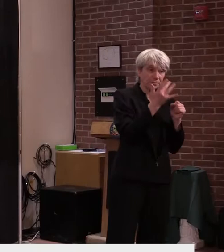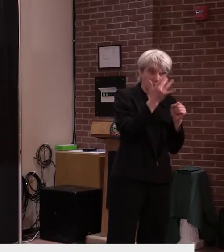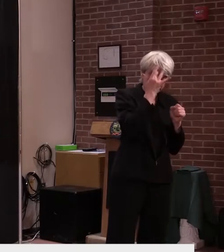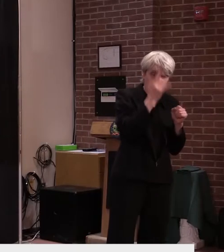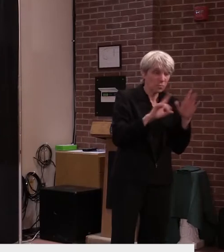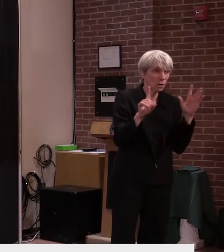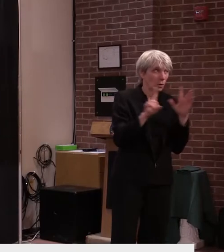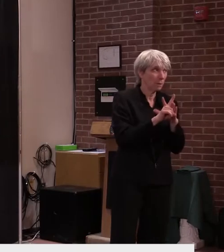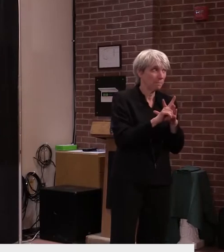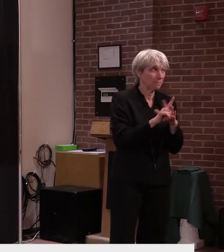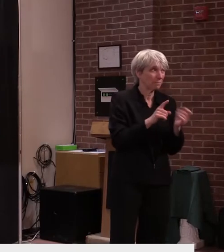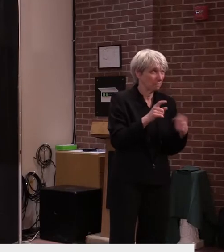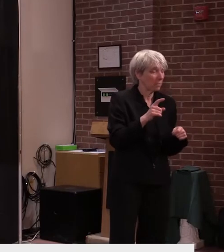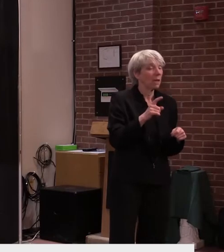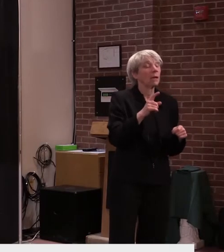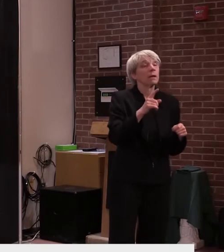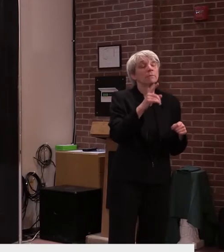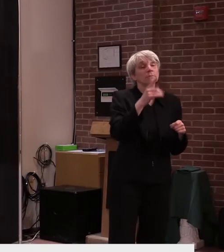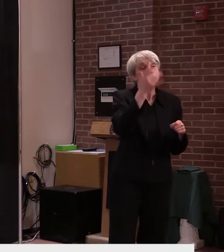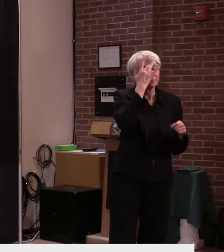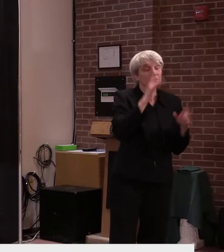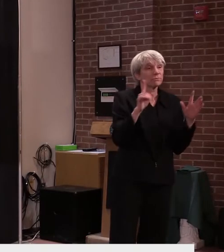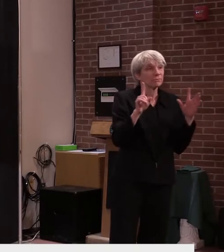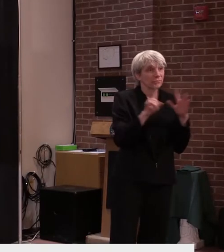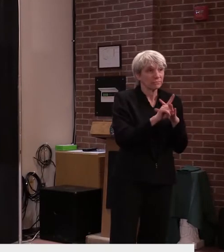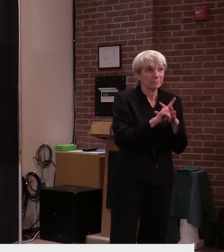now, you are likely infected with COVID.